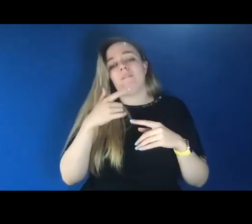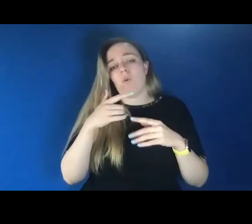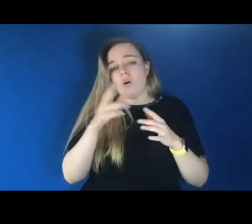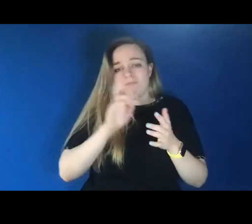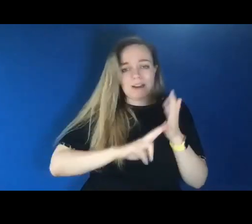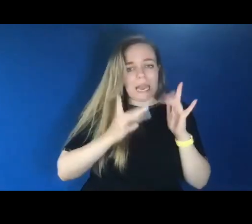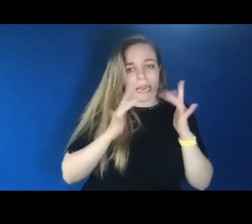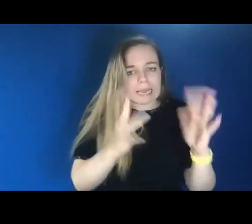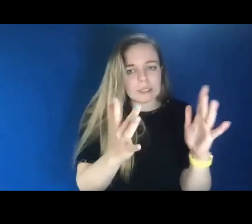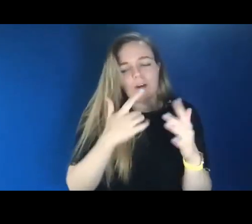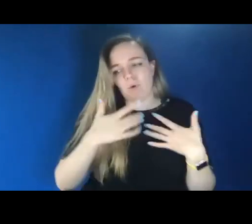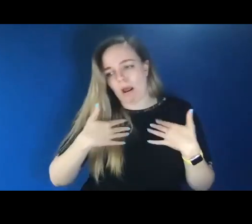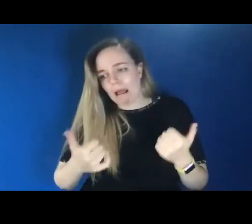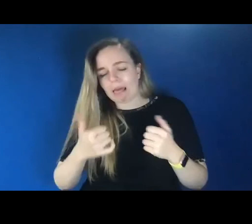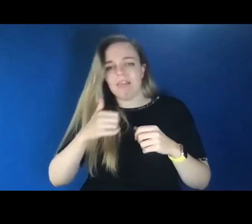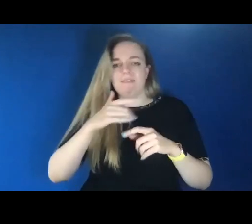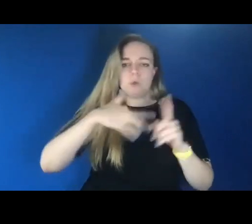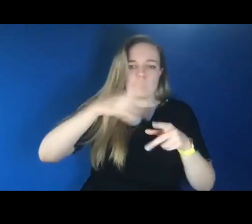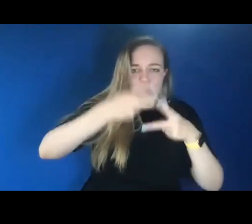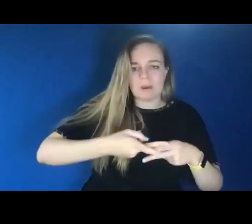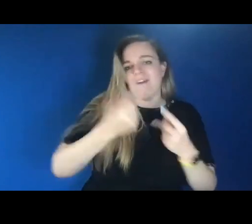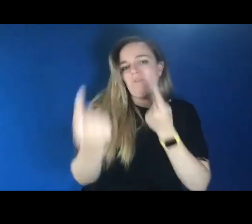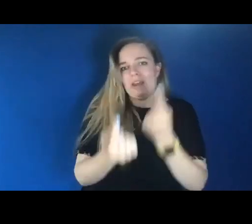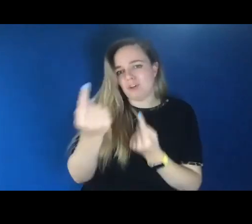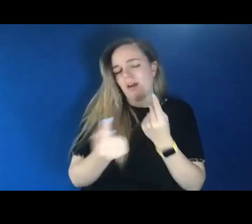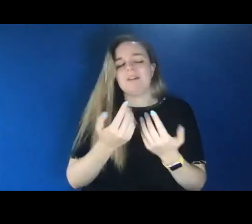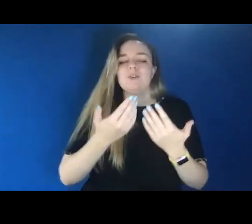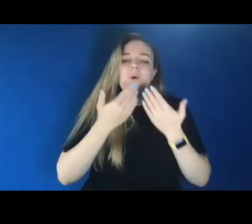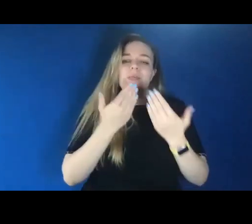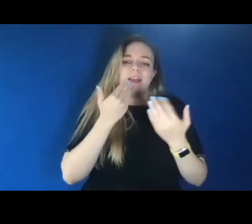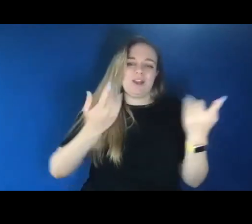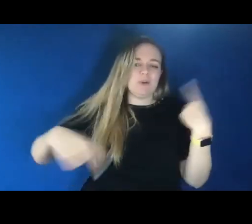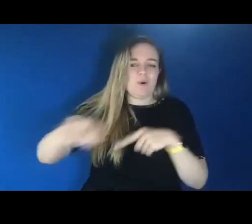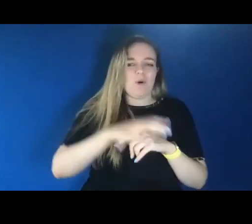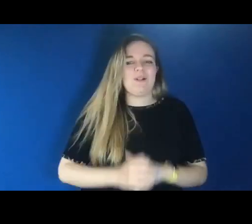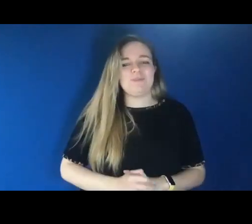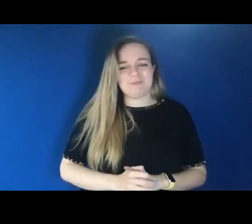for health, for social care, for each other. Thanks very much, everyone.